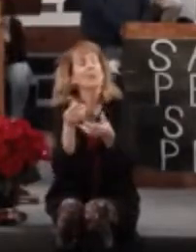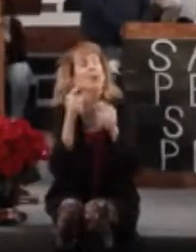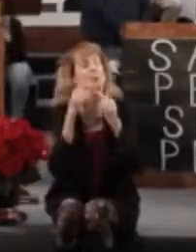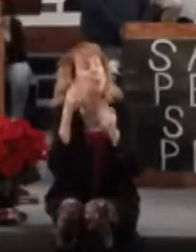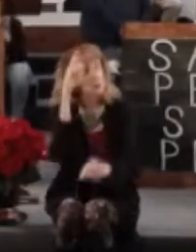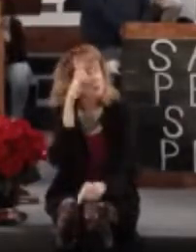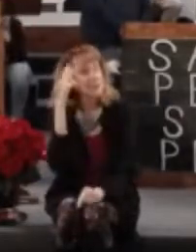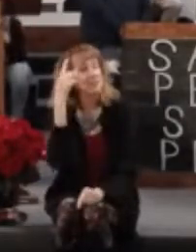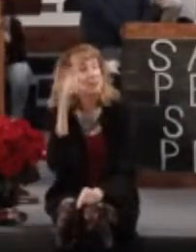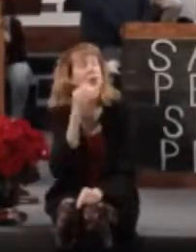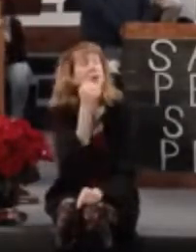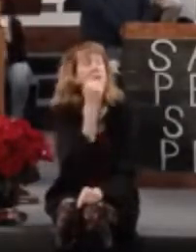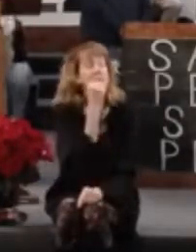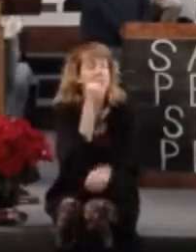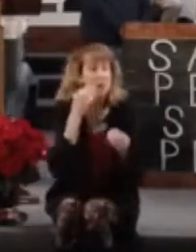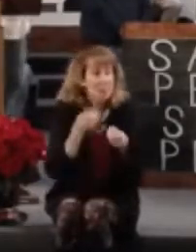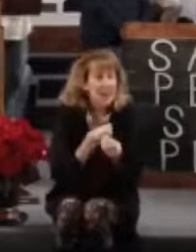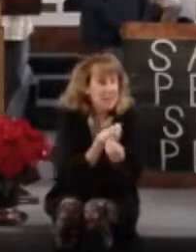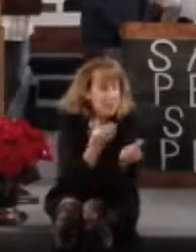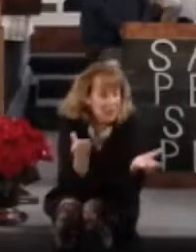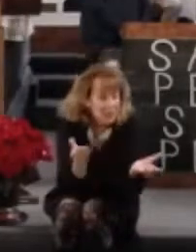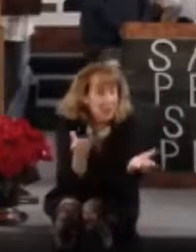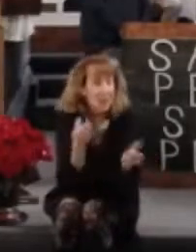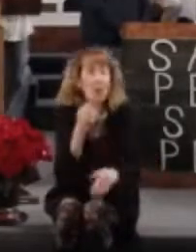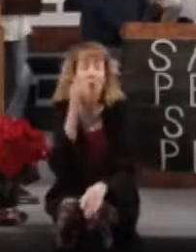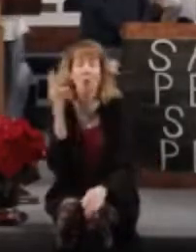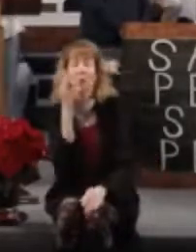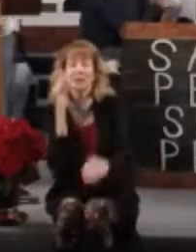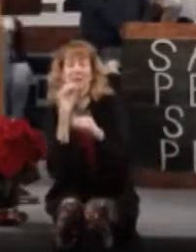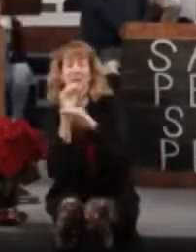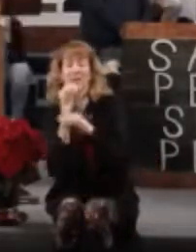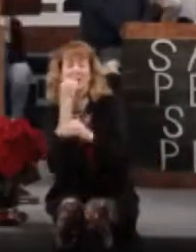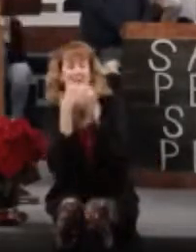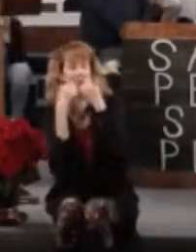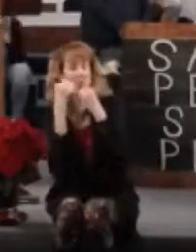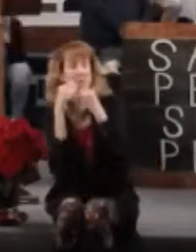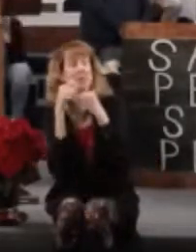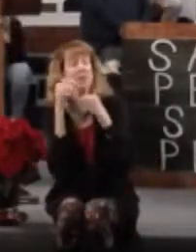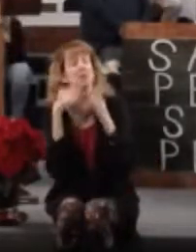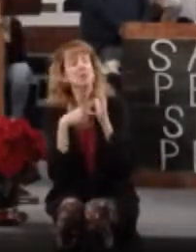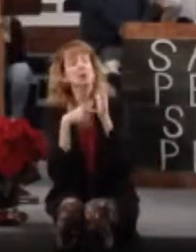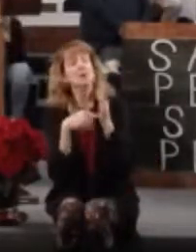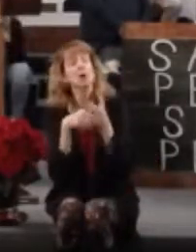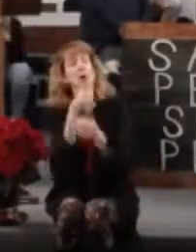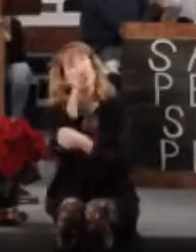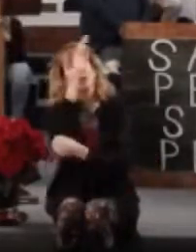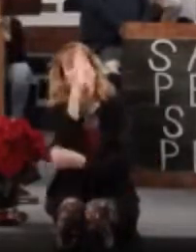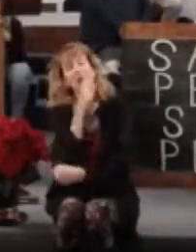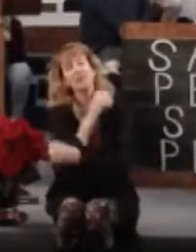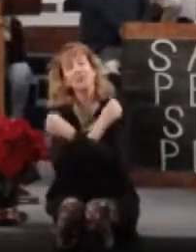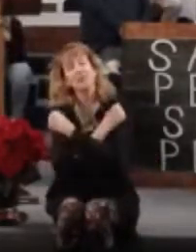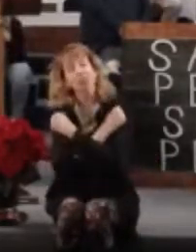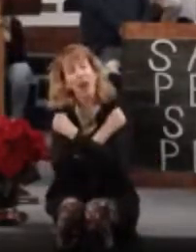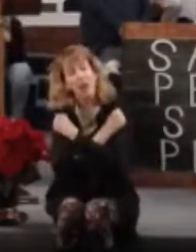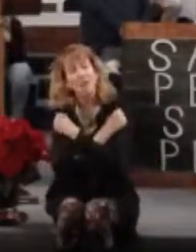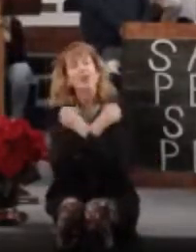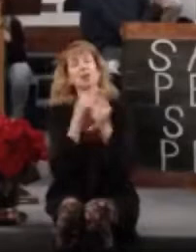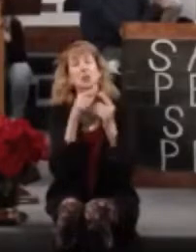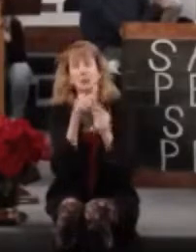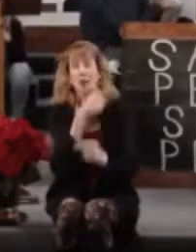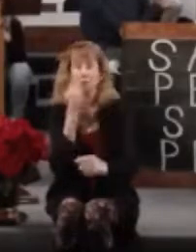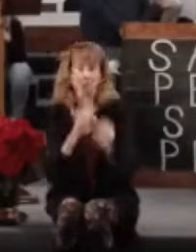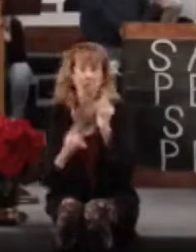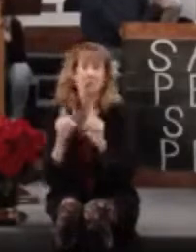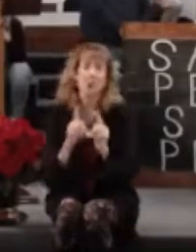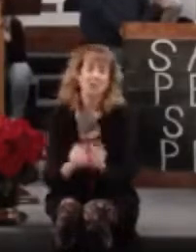food bank and the purpose of our Wednesday night dinners so we can show the love of God to the community.